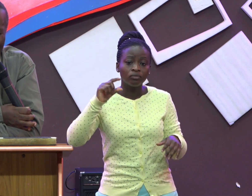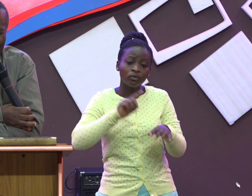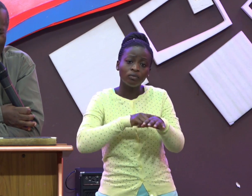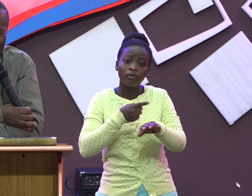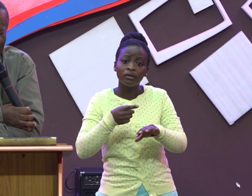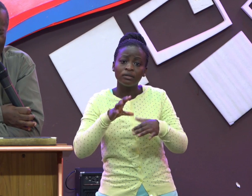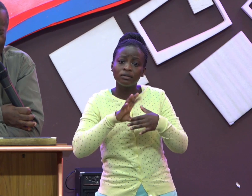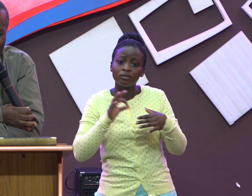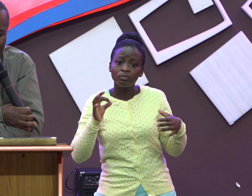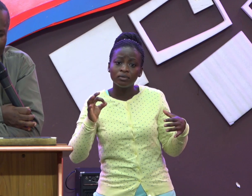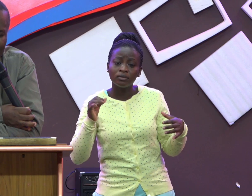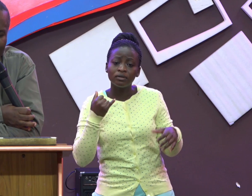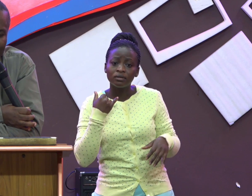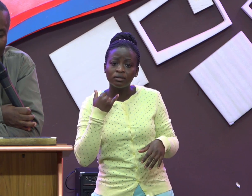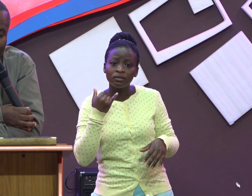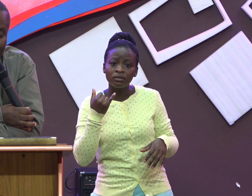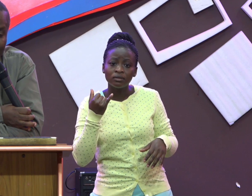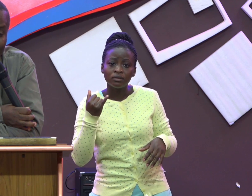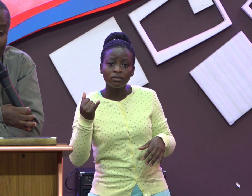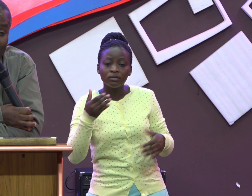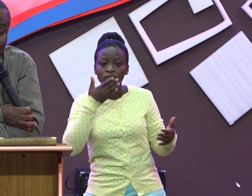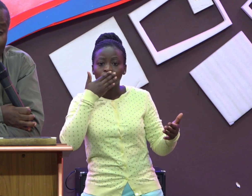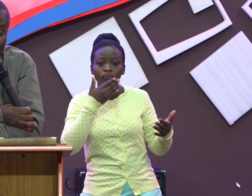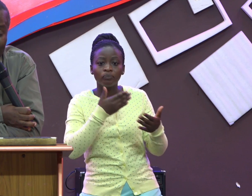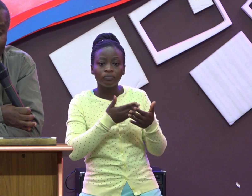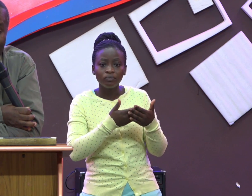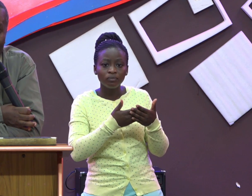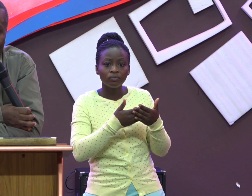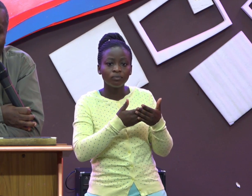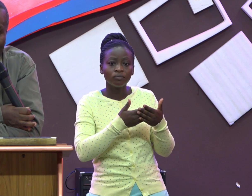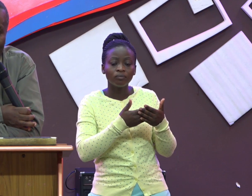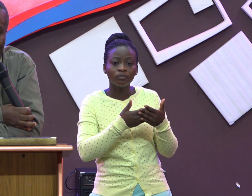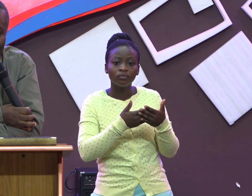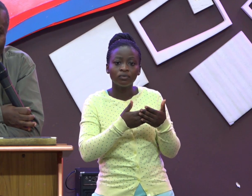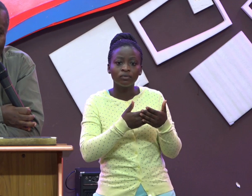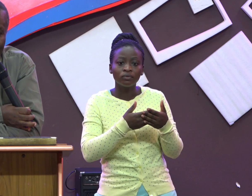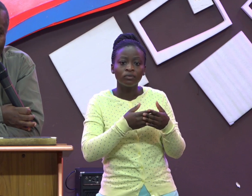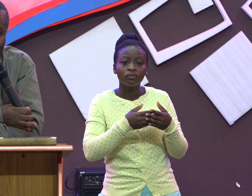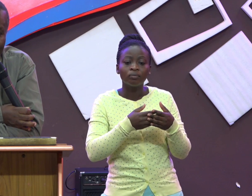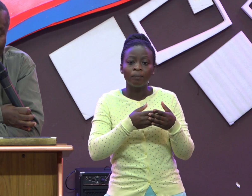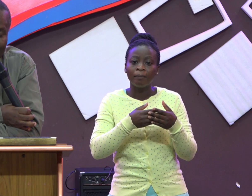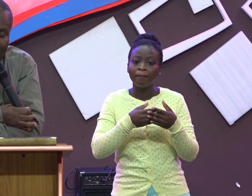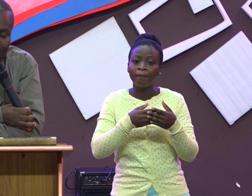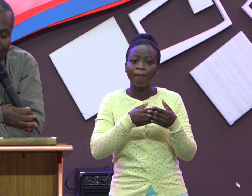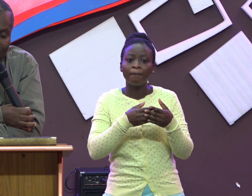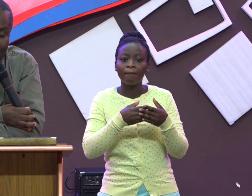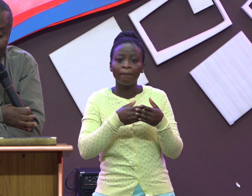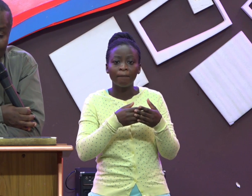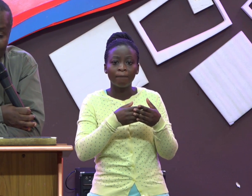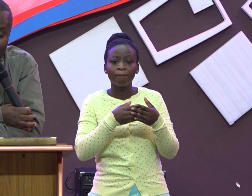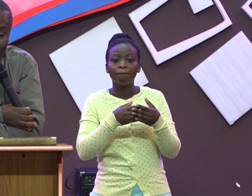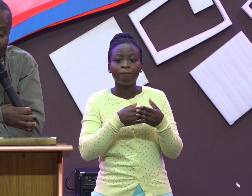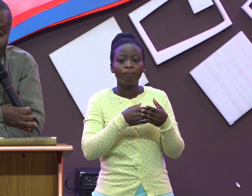state, we get into so many problems because of the dismantled state of the